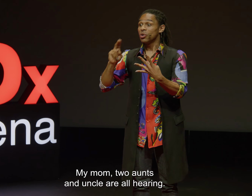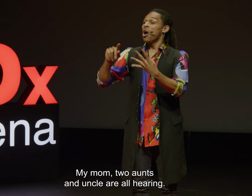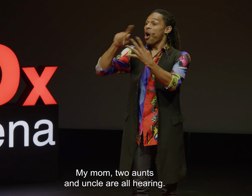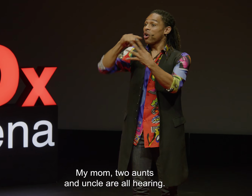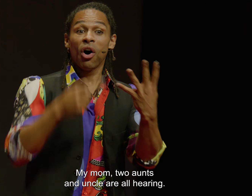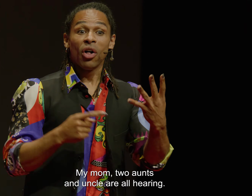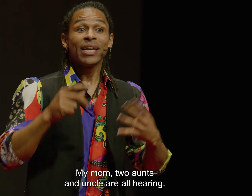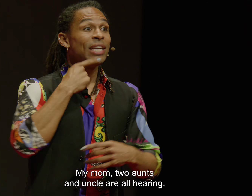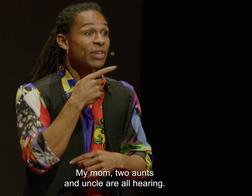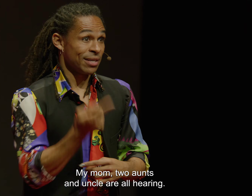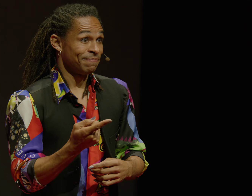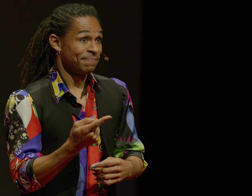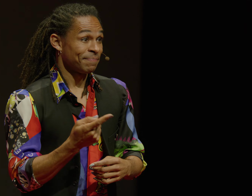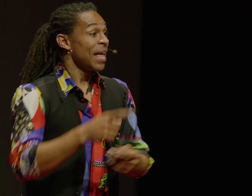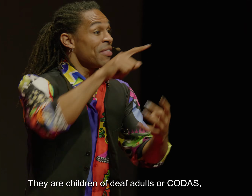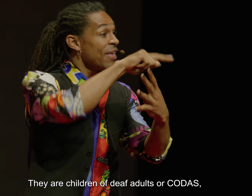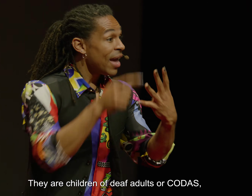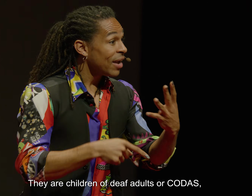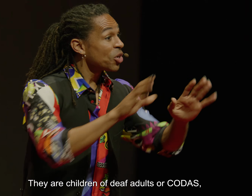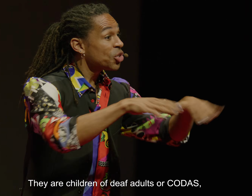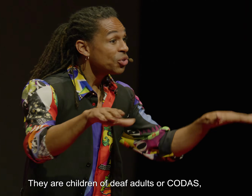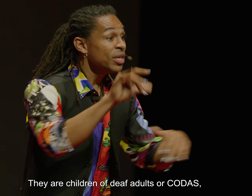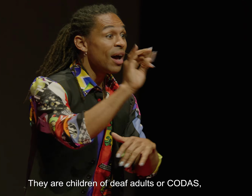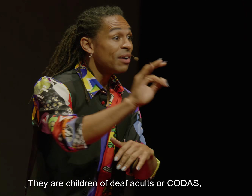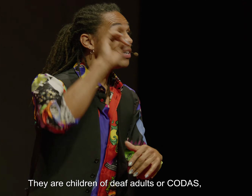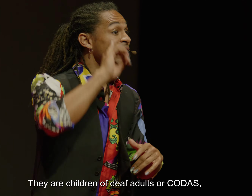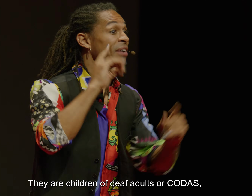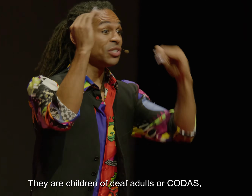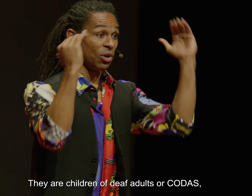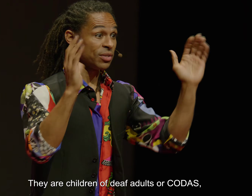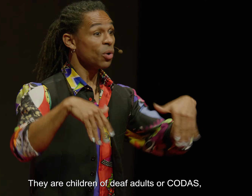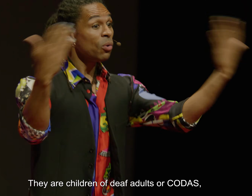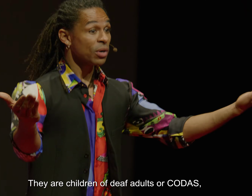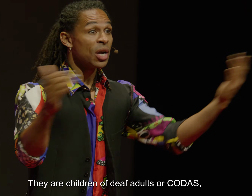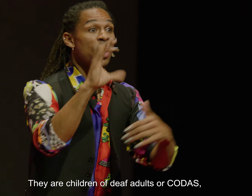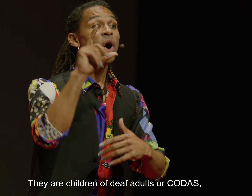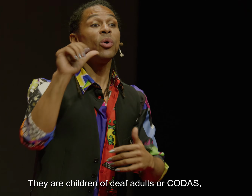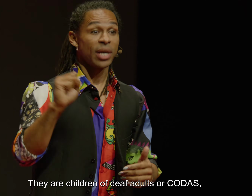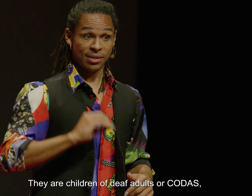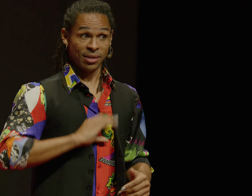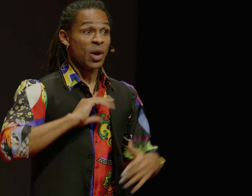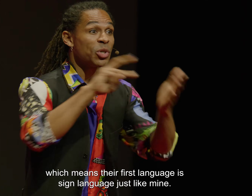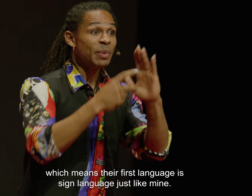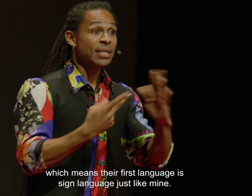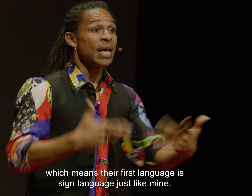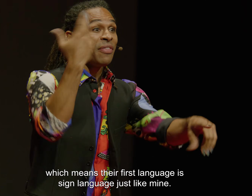uncle are all hearing. They are children of deaf adults, or GODAs, which means